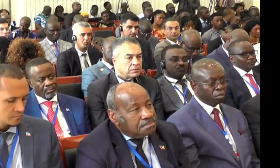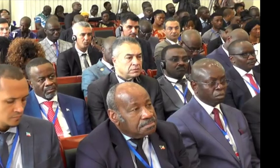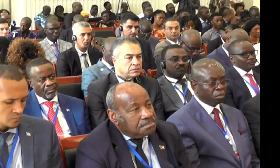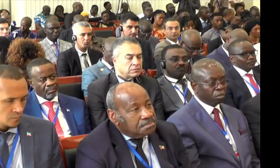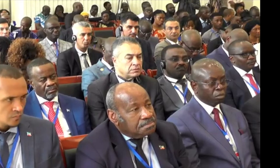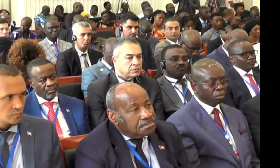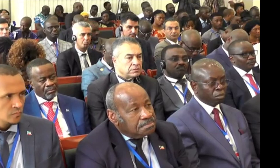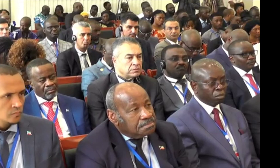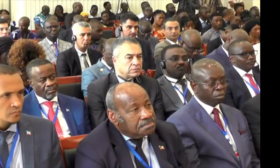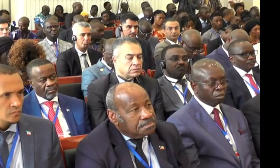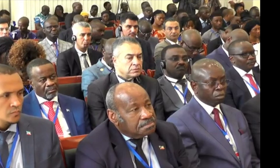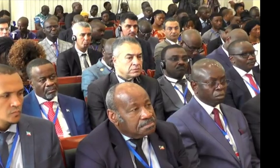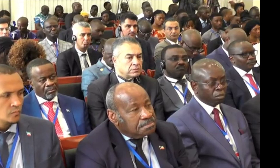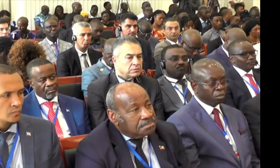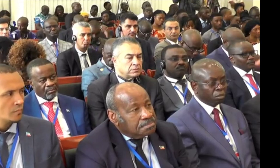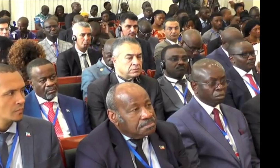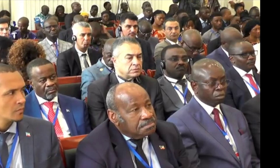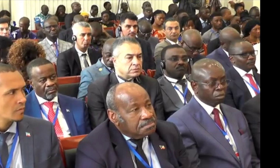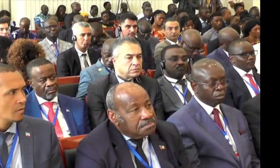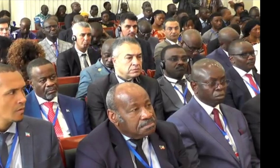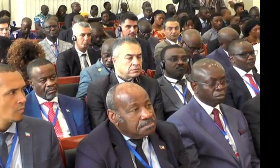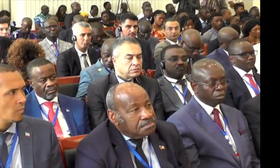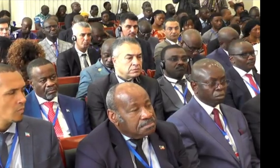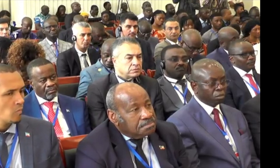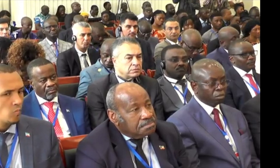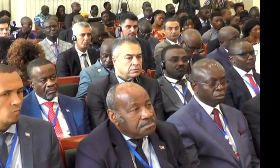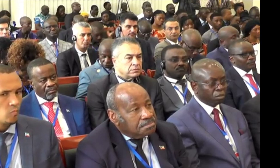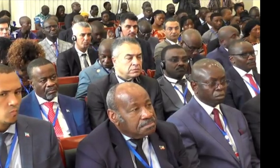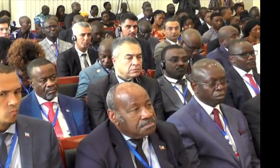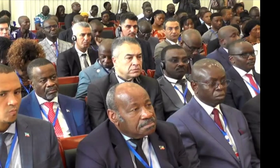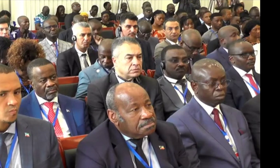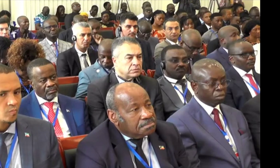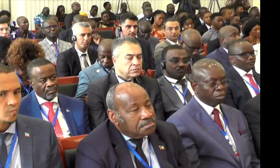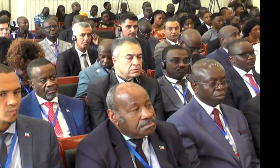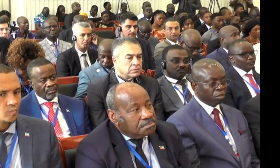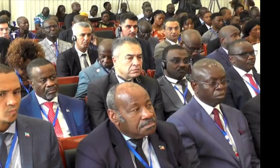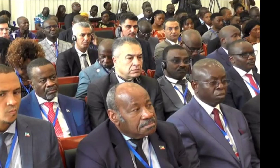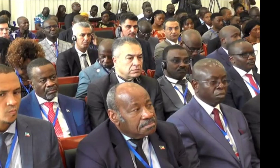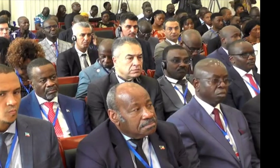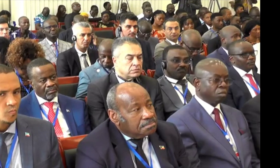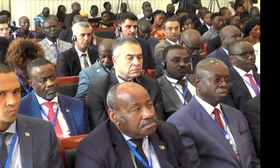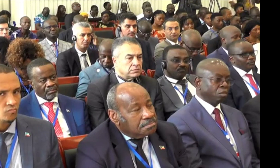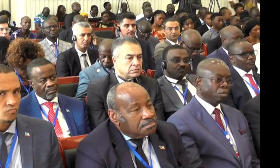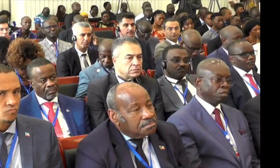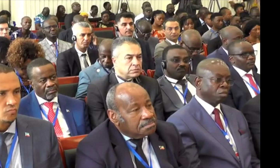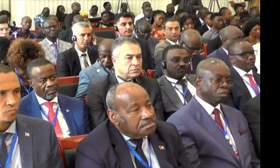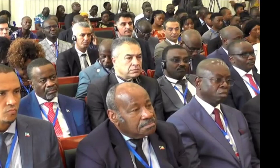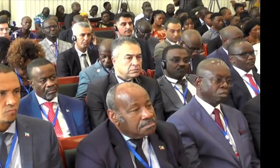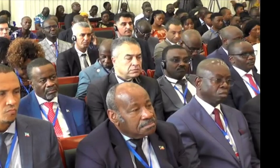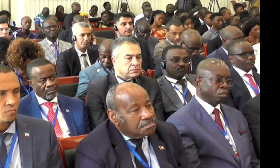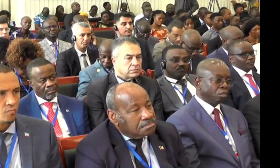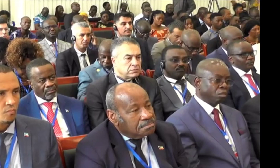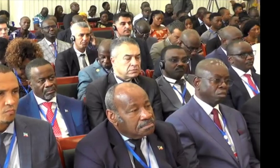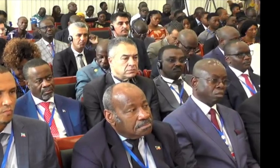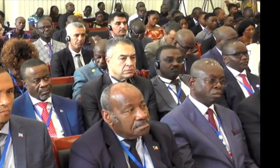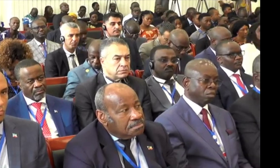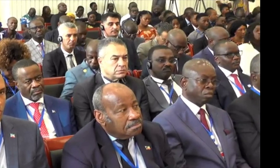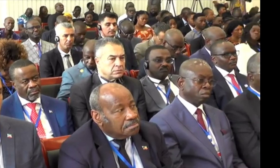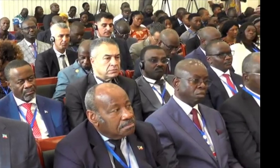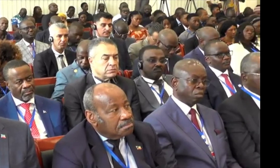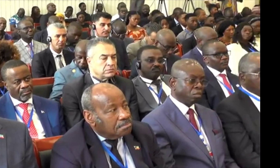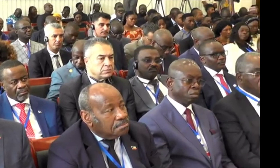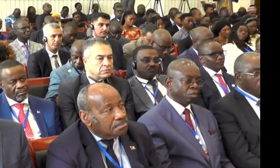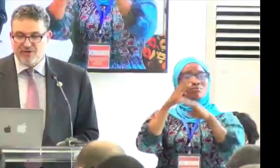and re-emphasized the need for African countries to stay united on the reform of the Security